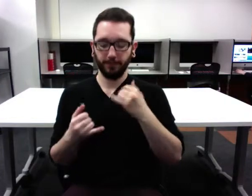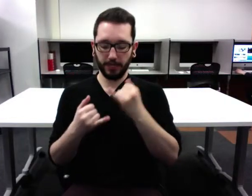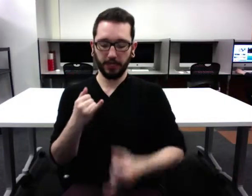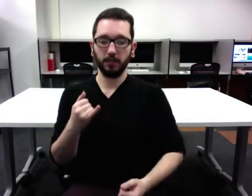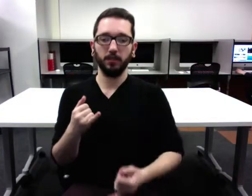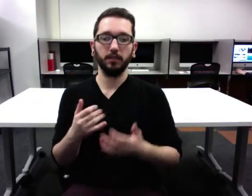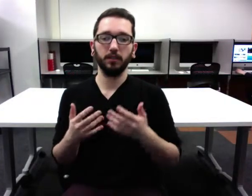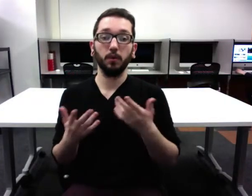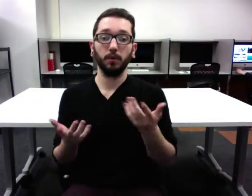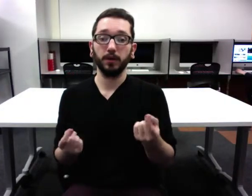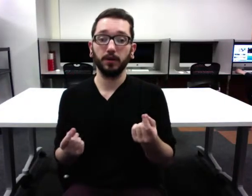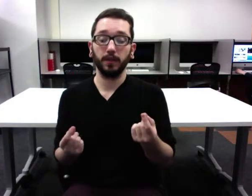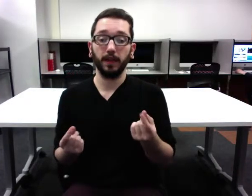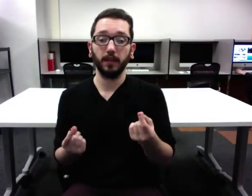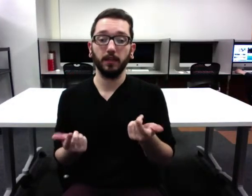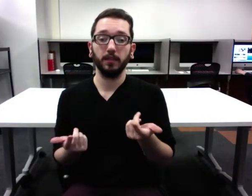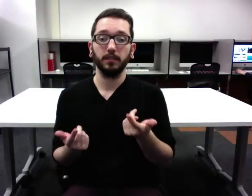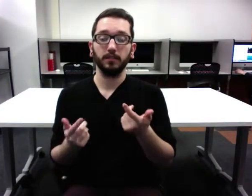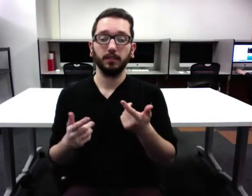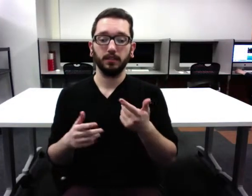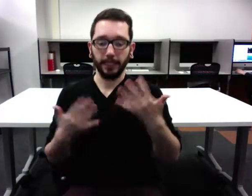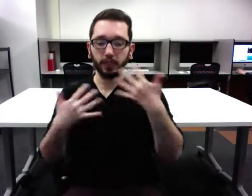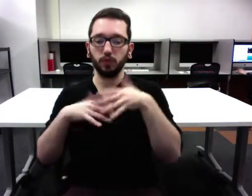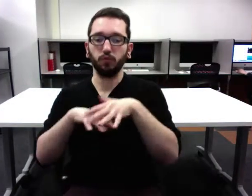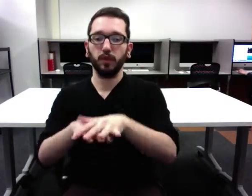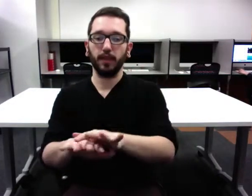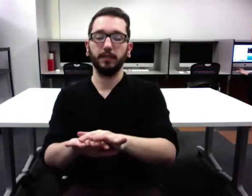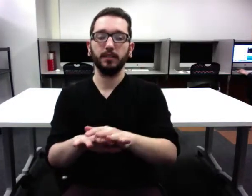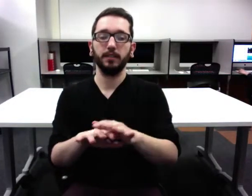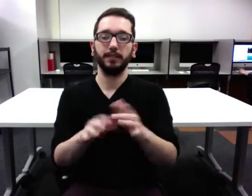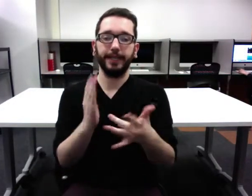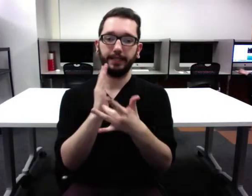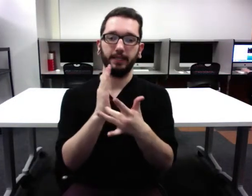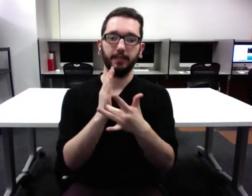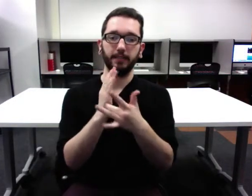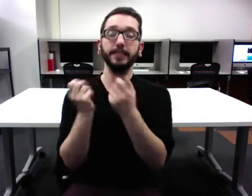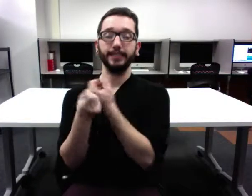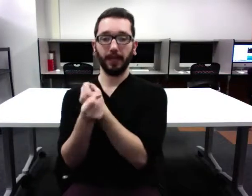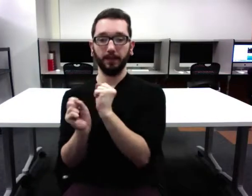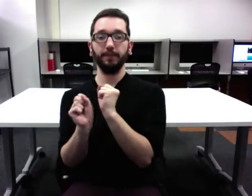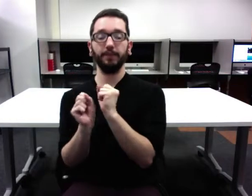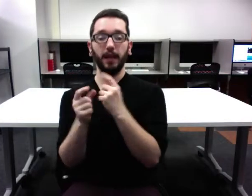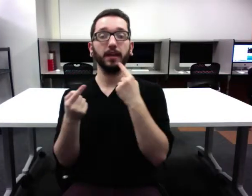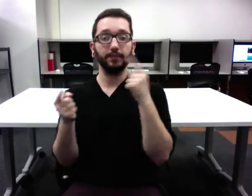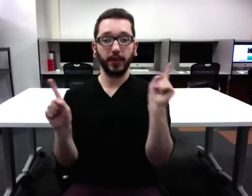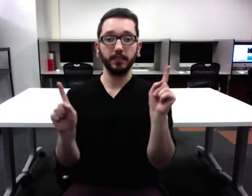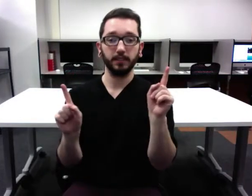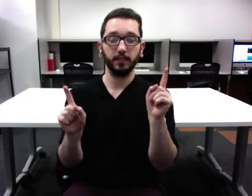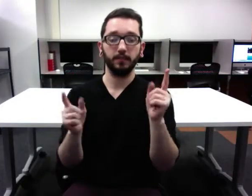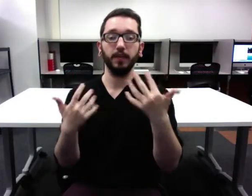integrate those techniques that are safe and effective and integrate those into a